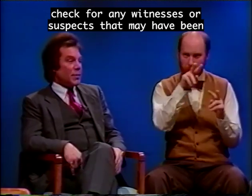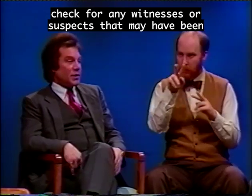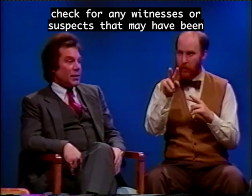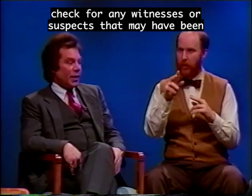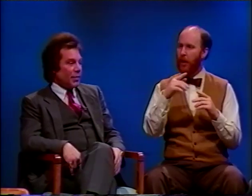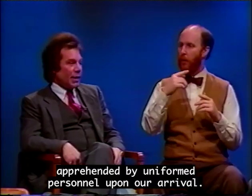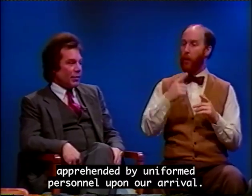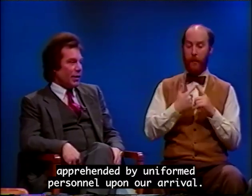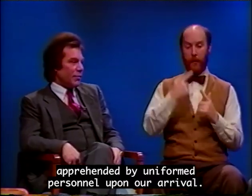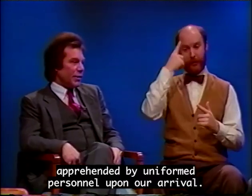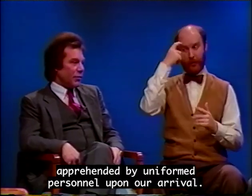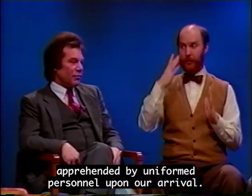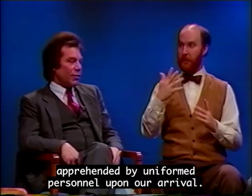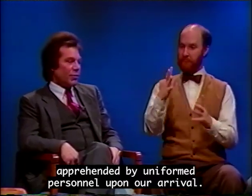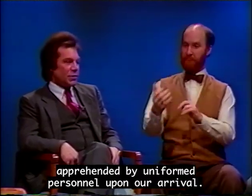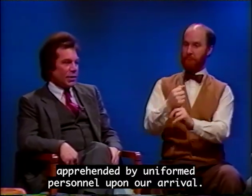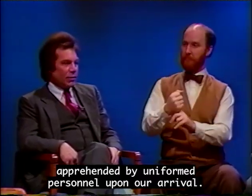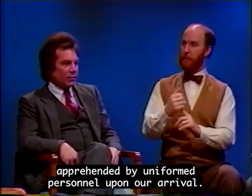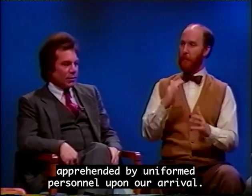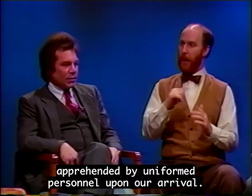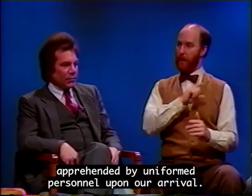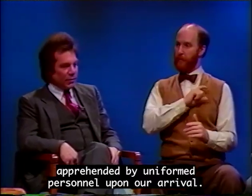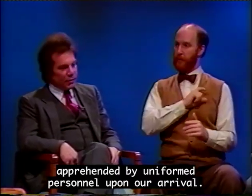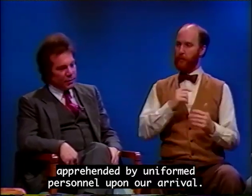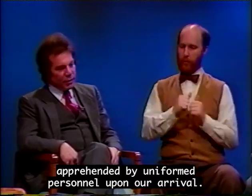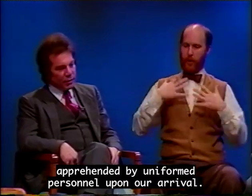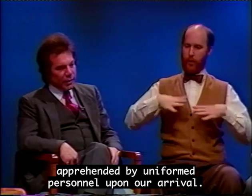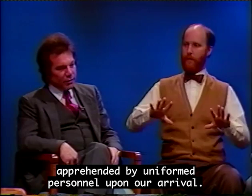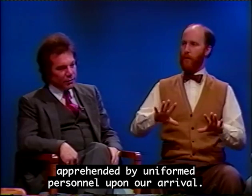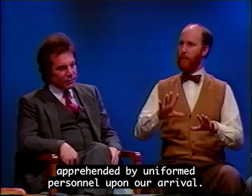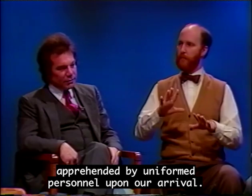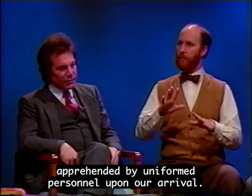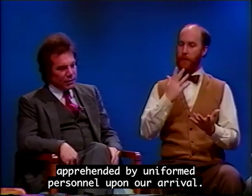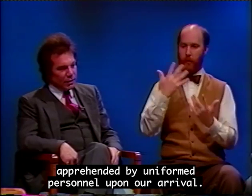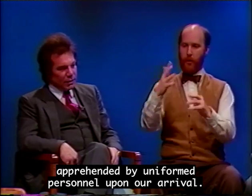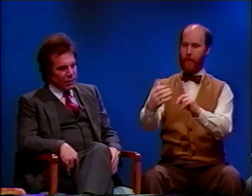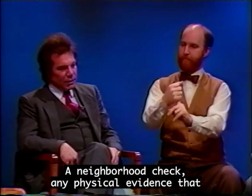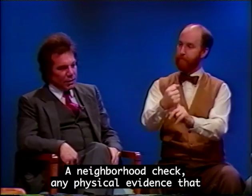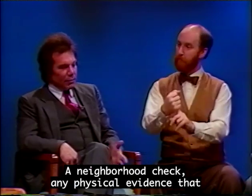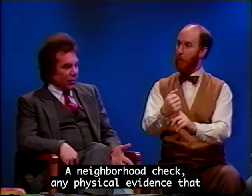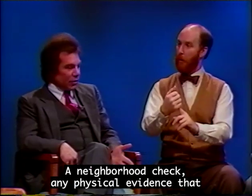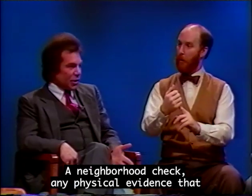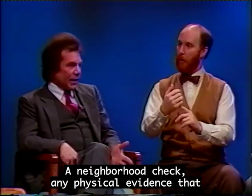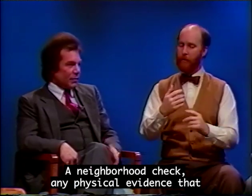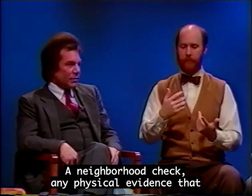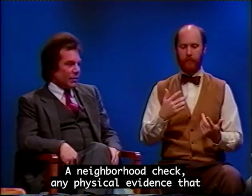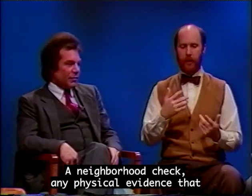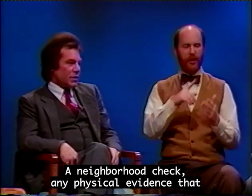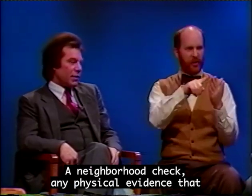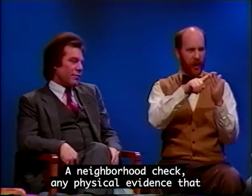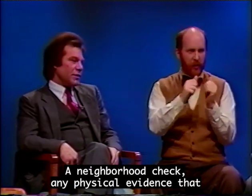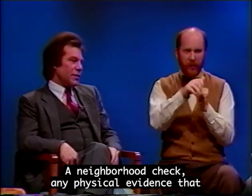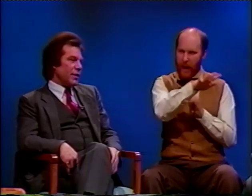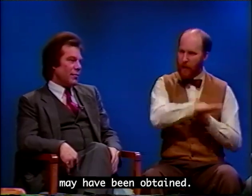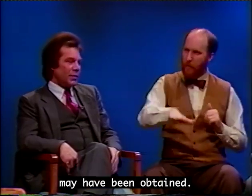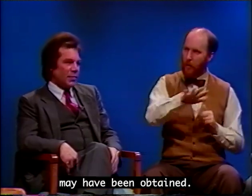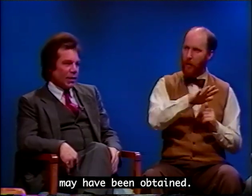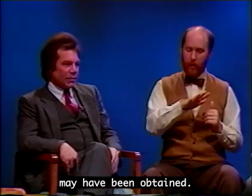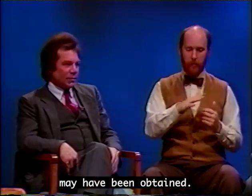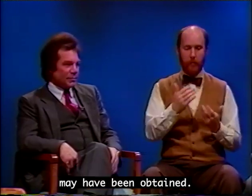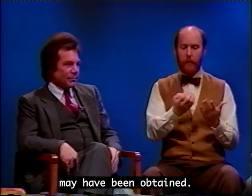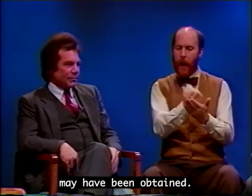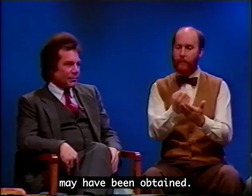or suspects that may have been apprehended by uniformed personnel upon our arrival. A neighborhood check, any physical evidence that may have